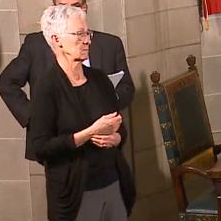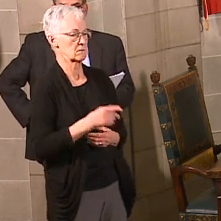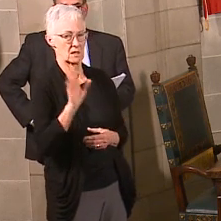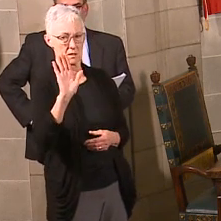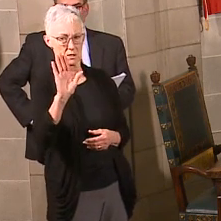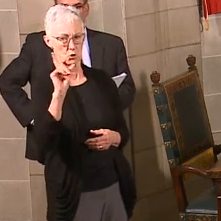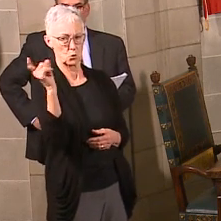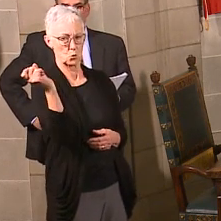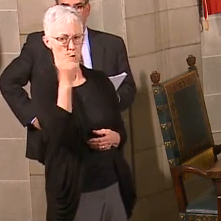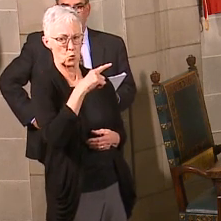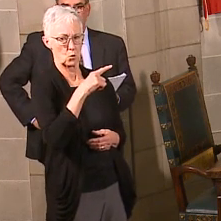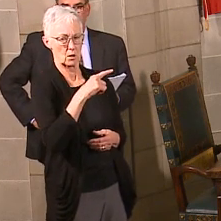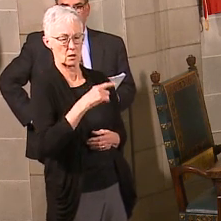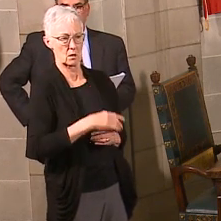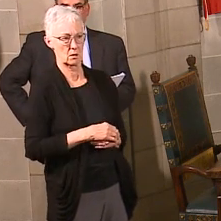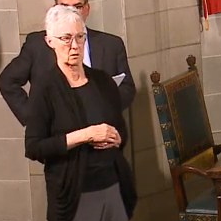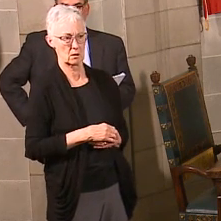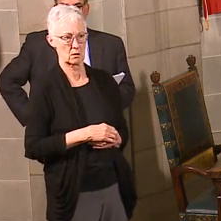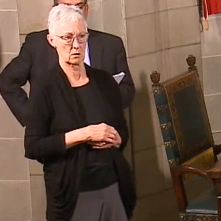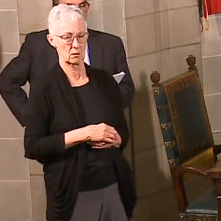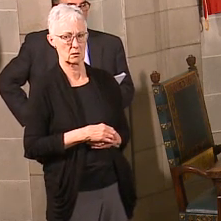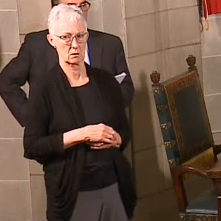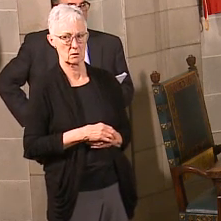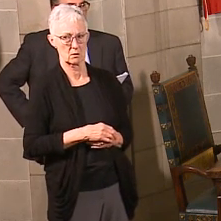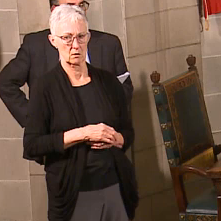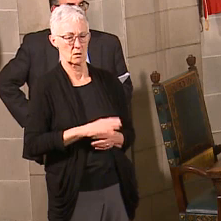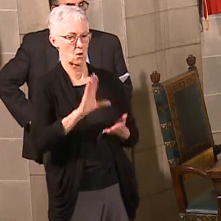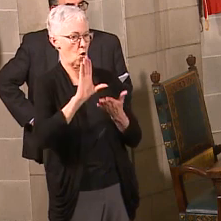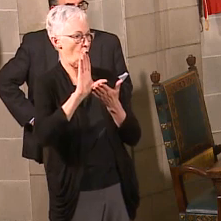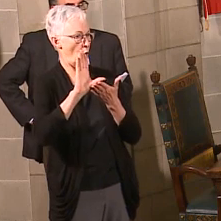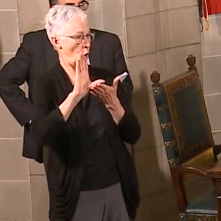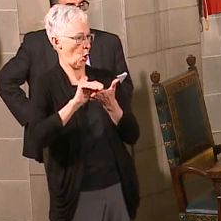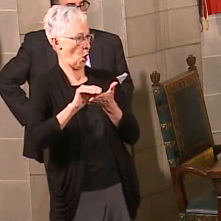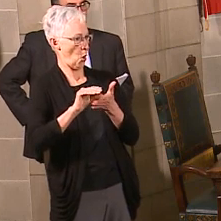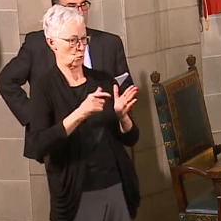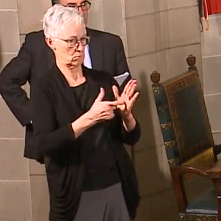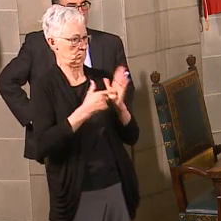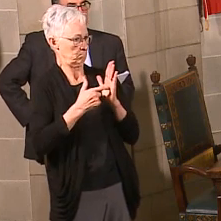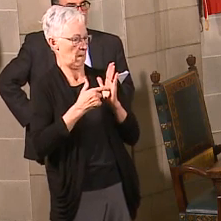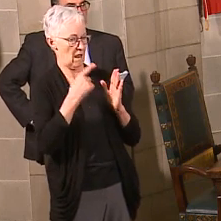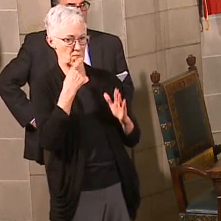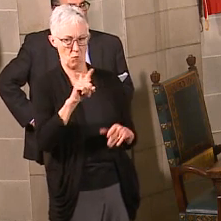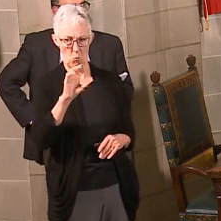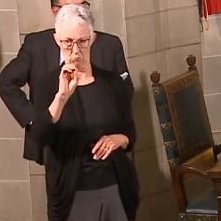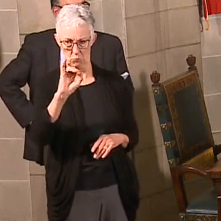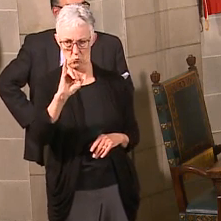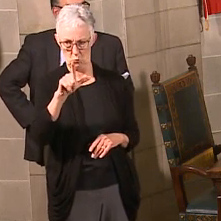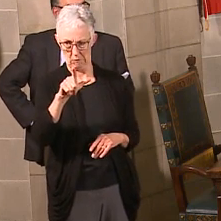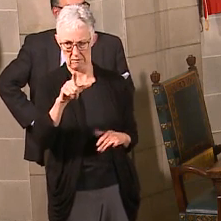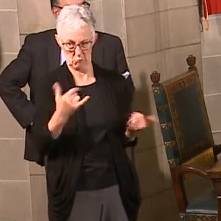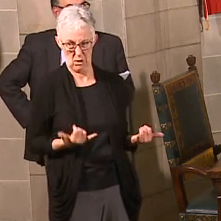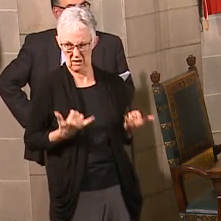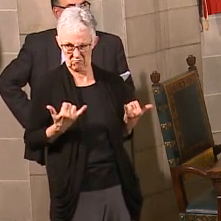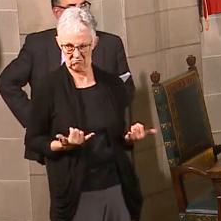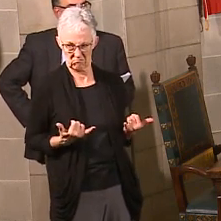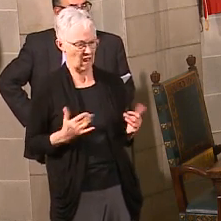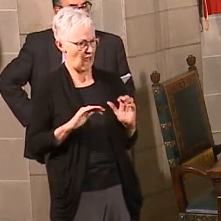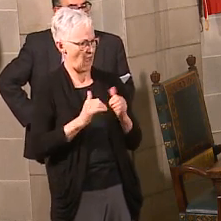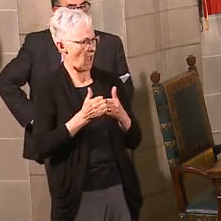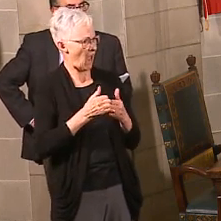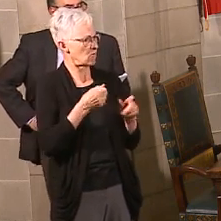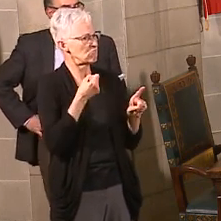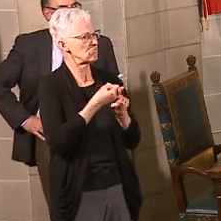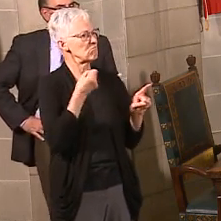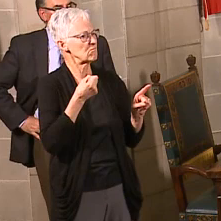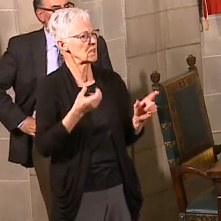So the question was, with the record-wide lows for oil, what will that have an impact on Nebraska? I can tell you one of the areas